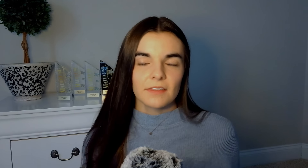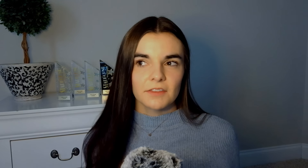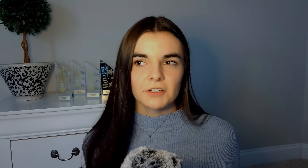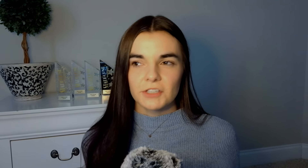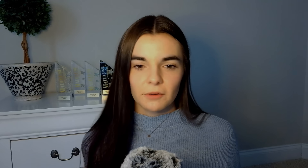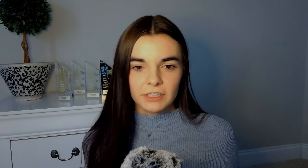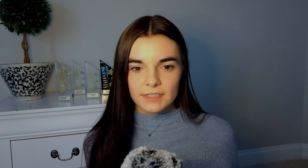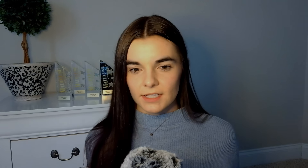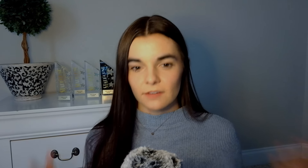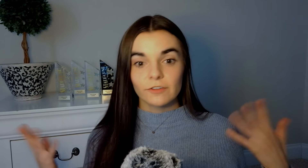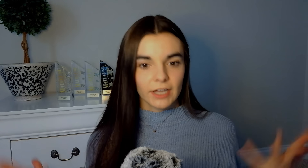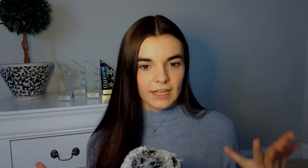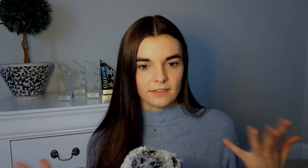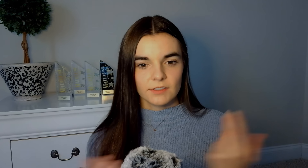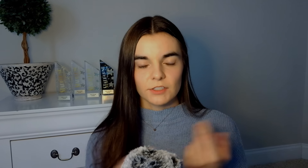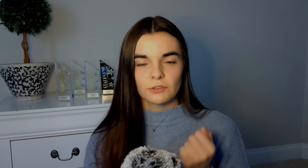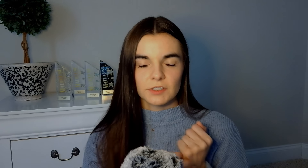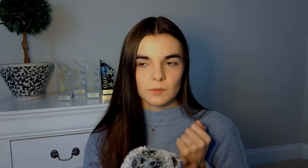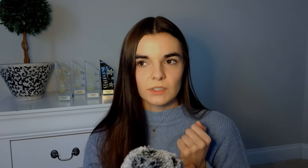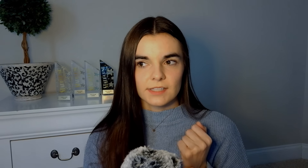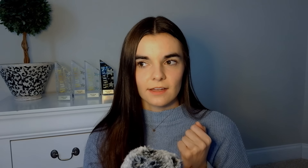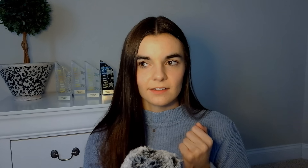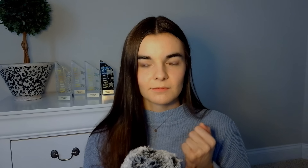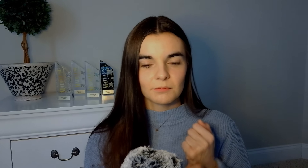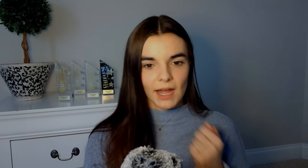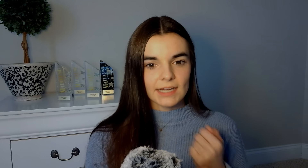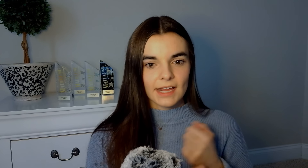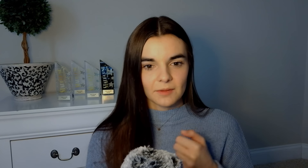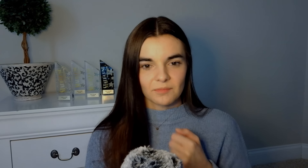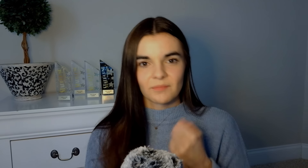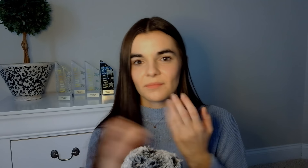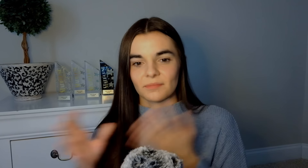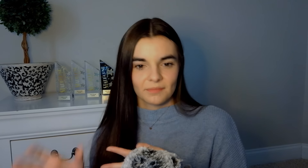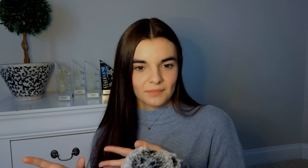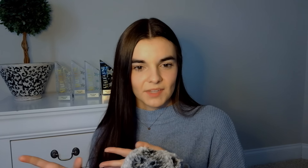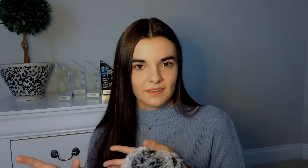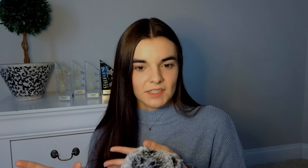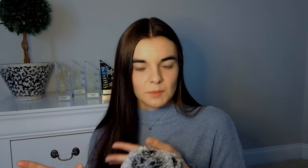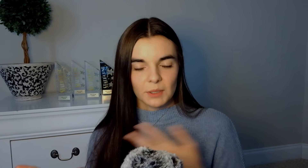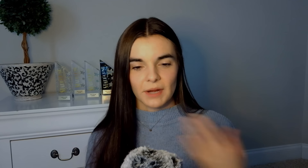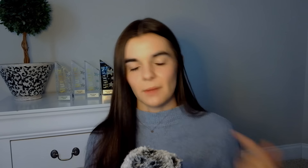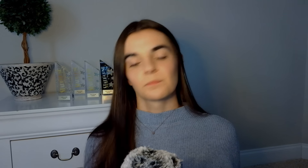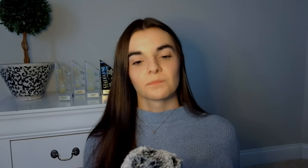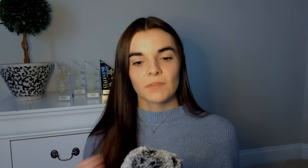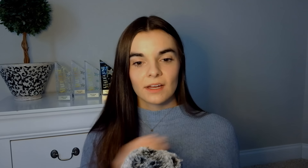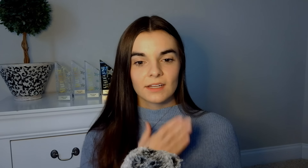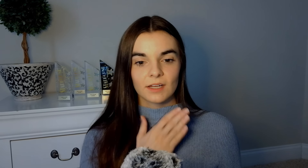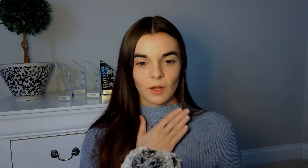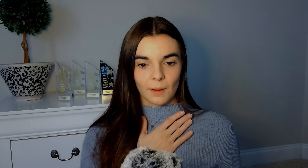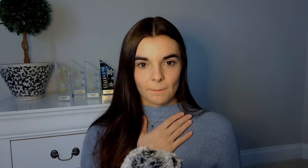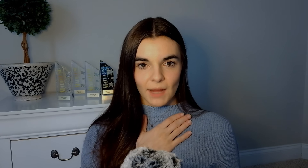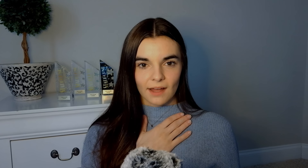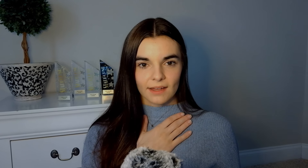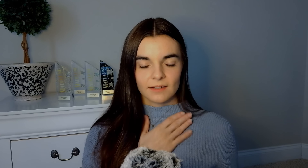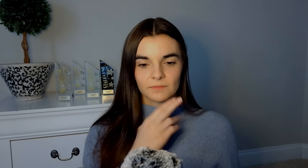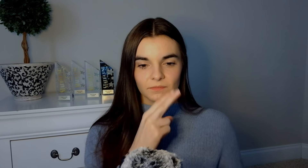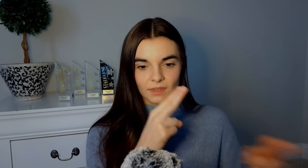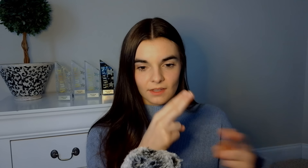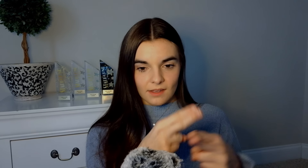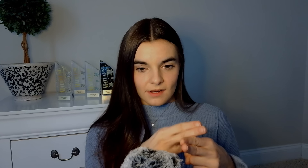And then there's not really a sign for is. You just would say my name and then spell your name. My